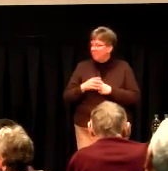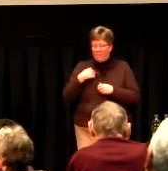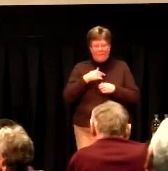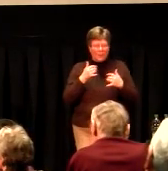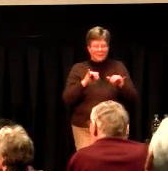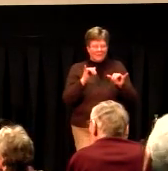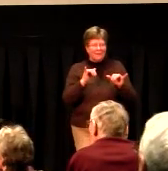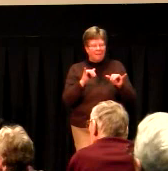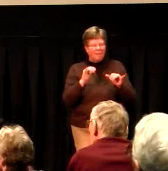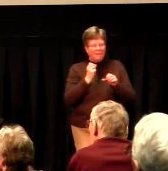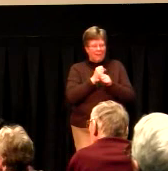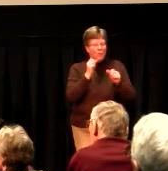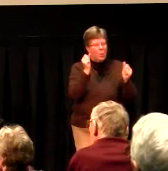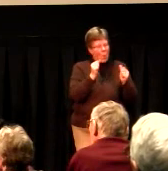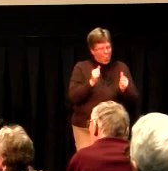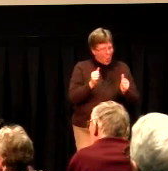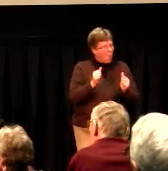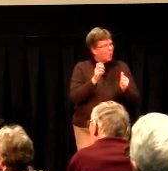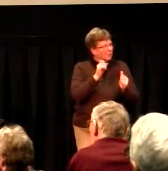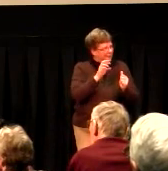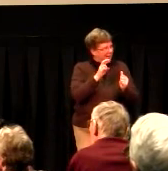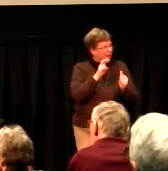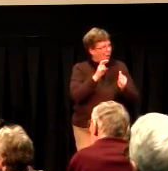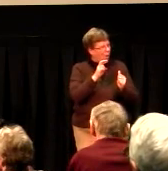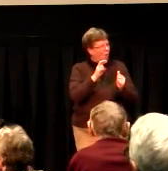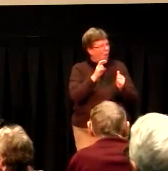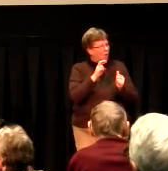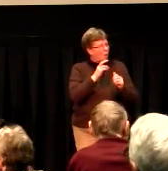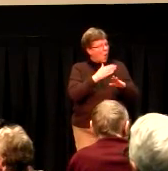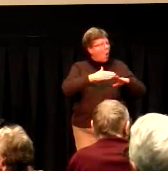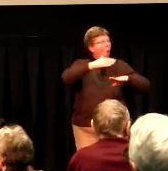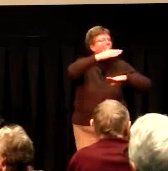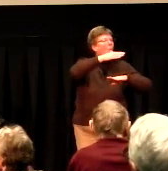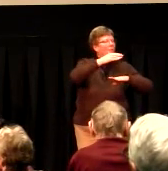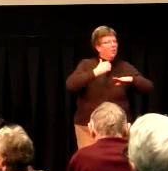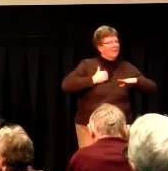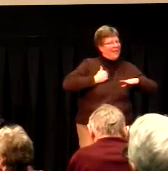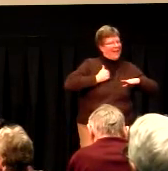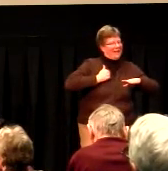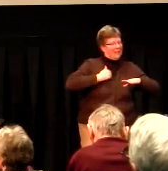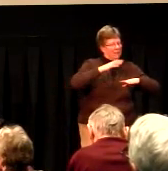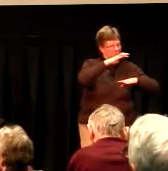We still get the cold air masses forming over central Canada. Mm-hmm.